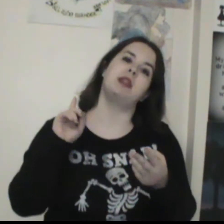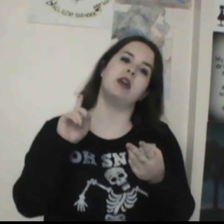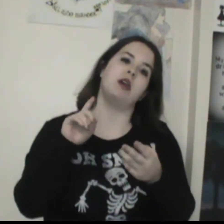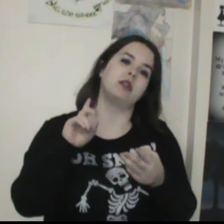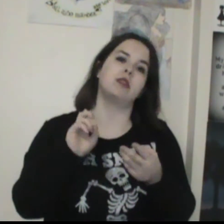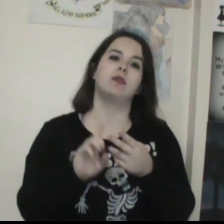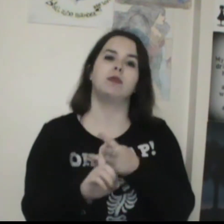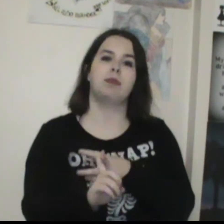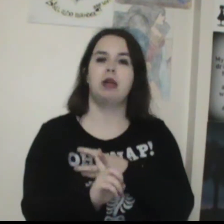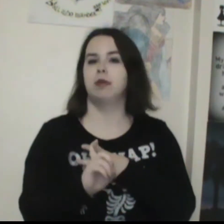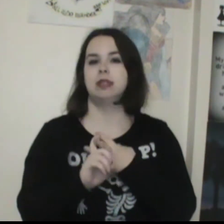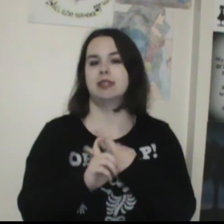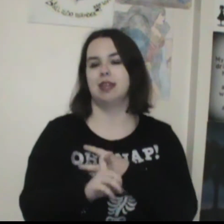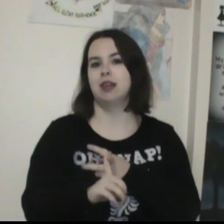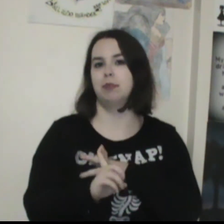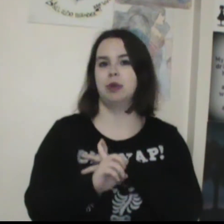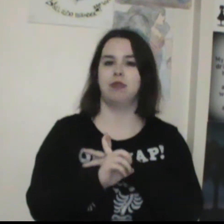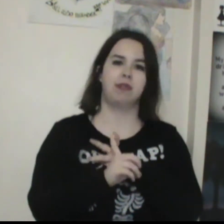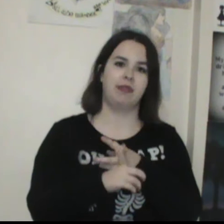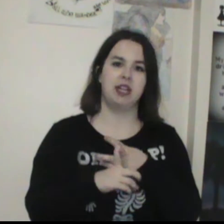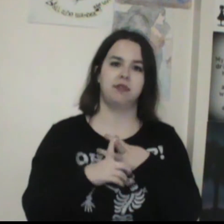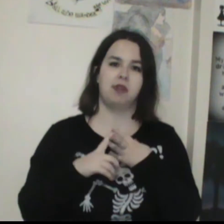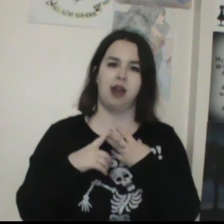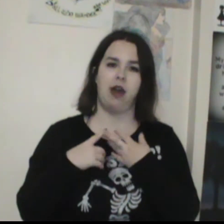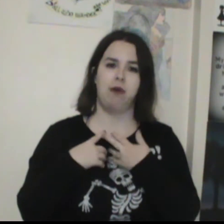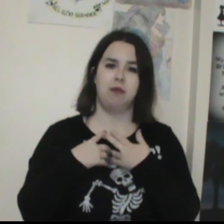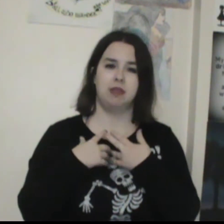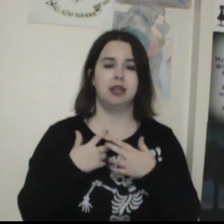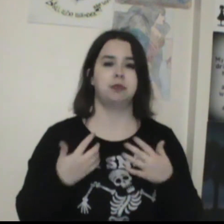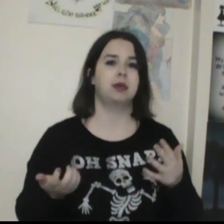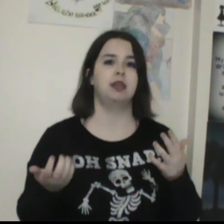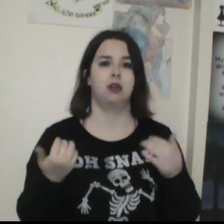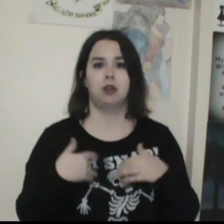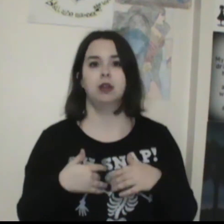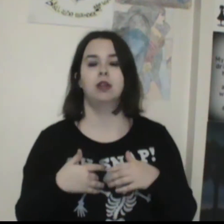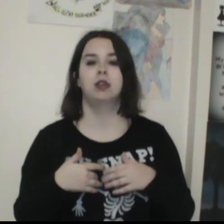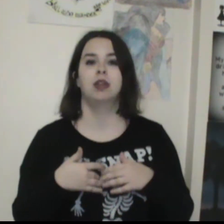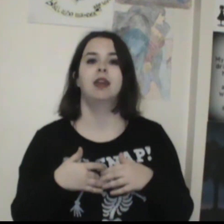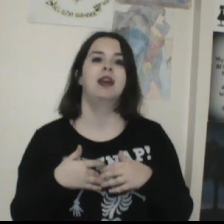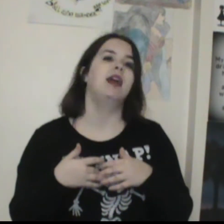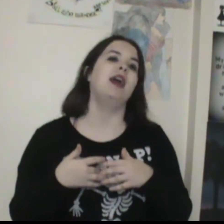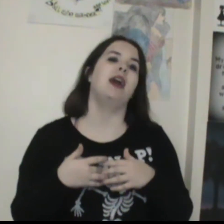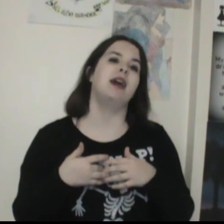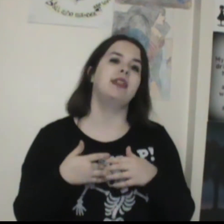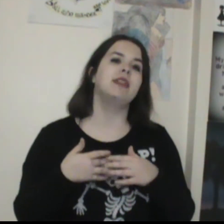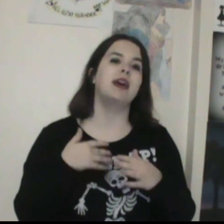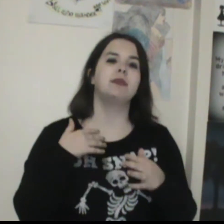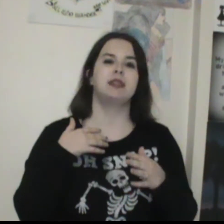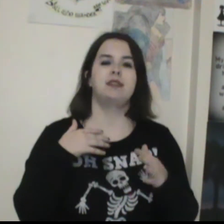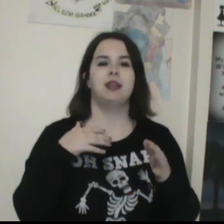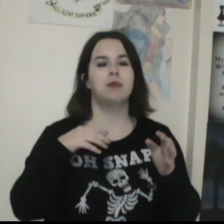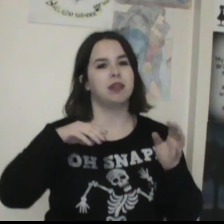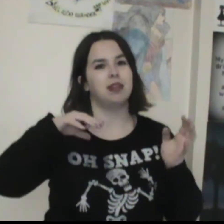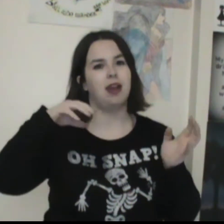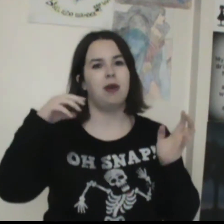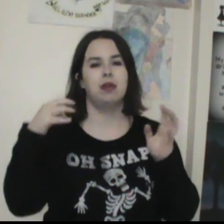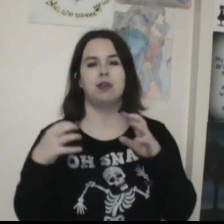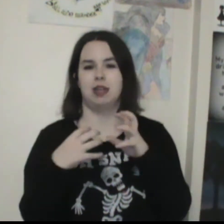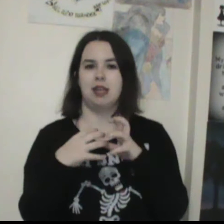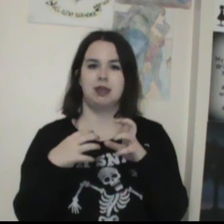then also Polaris is getting a bit of revenge for how they treated her. And that was interesting with how it all connected